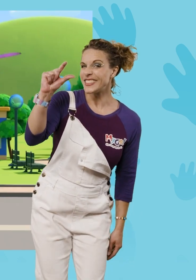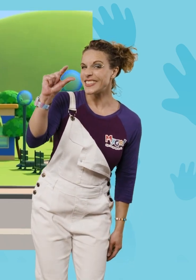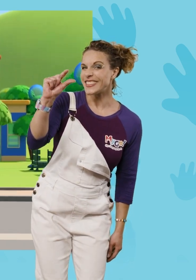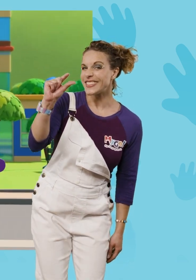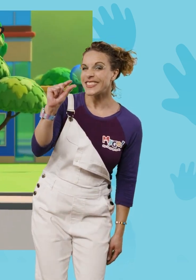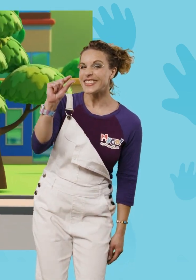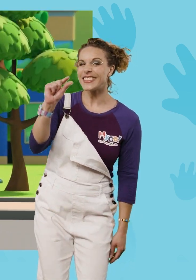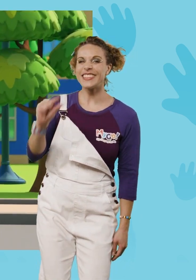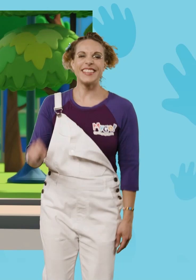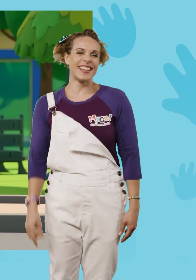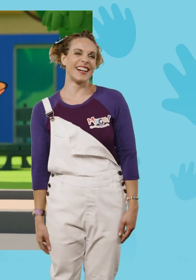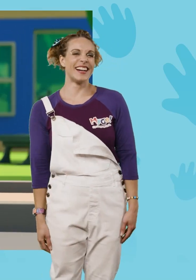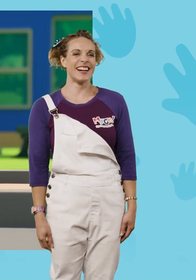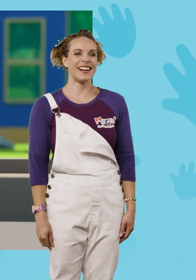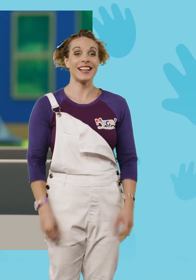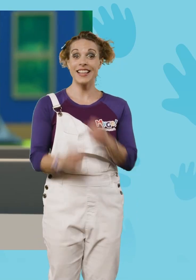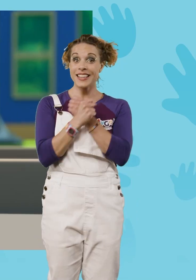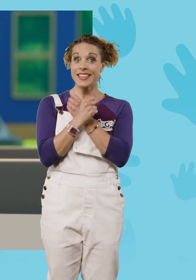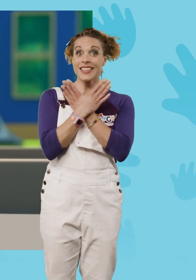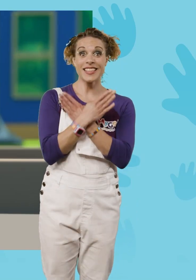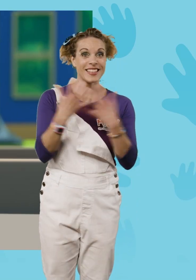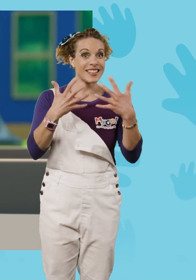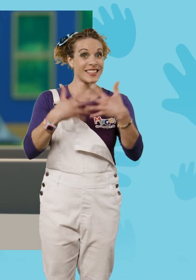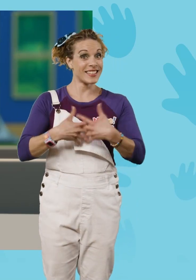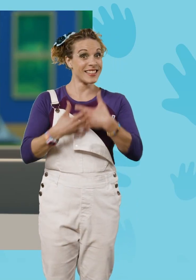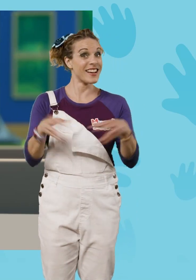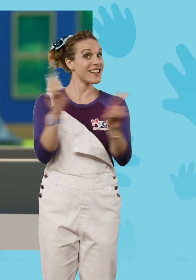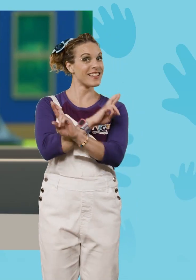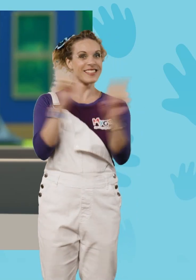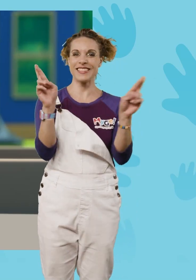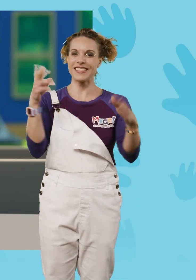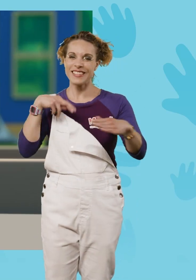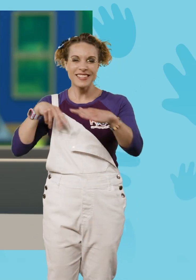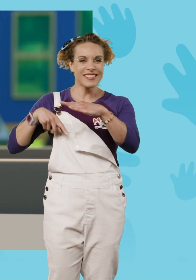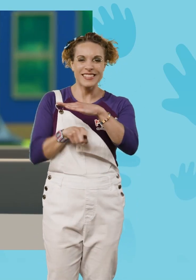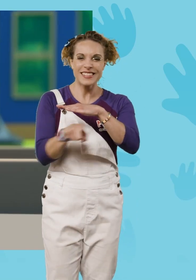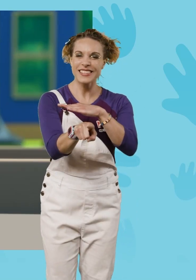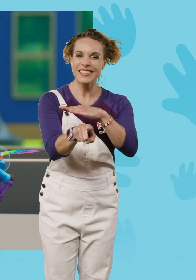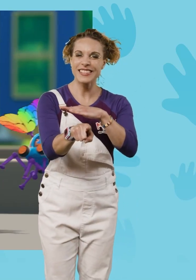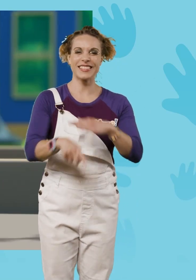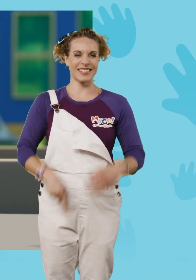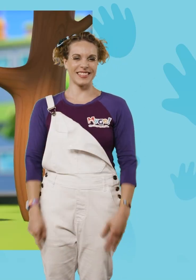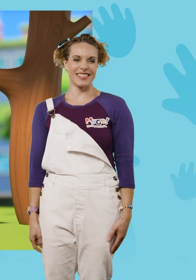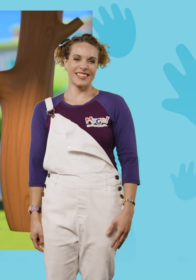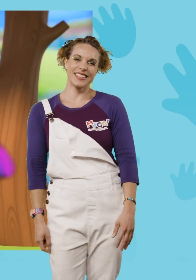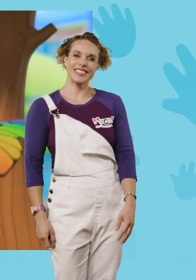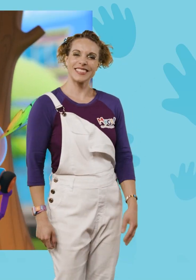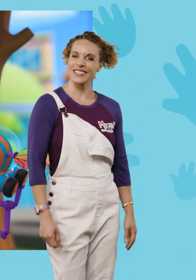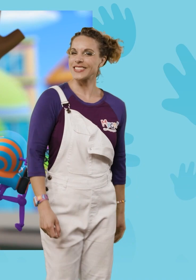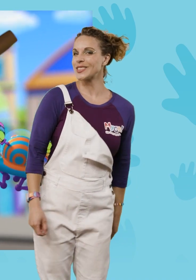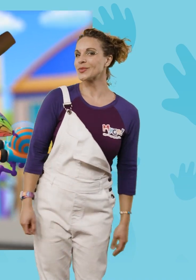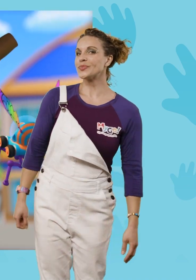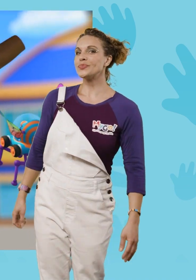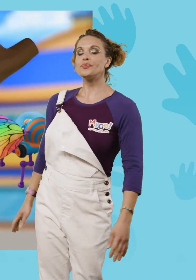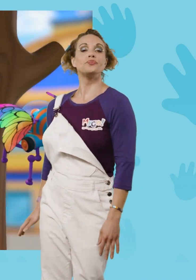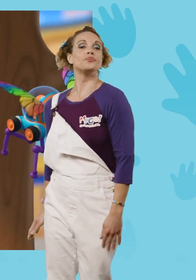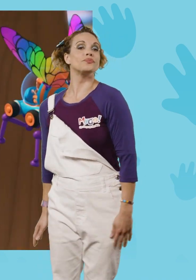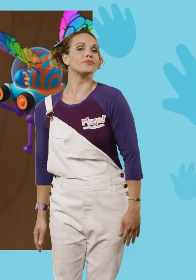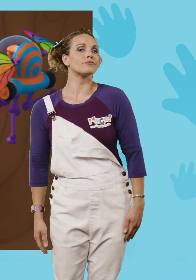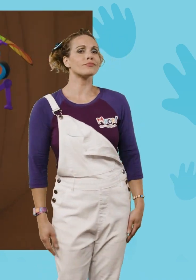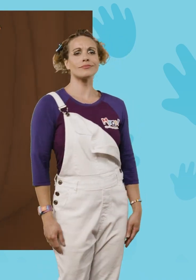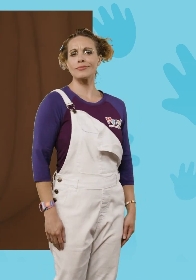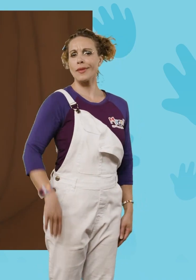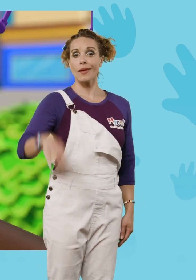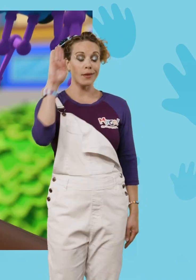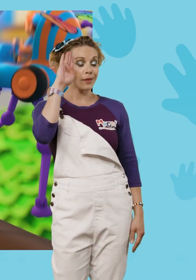Shrinking down. The Blippi Mobile is ready for adventure.